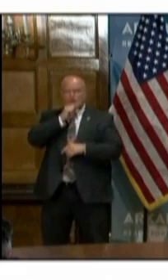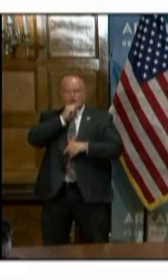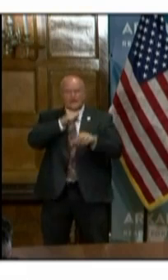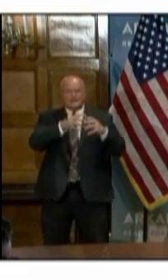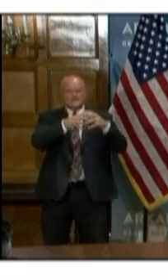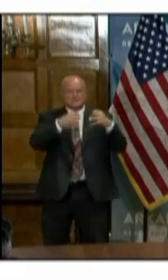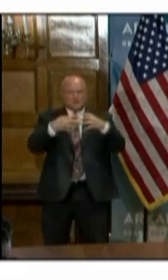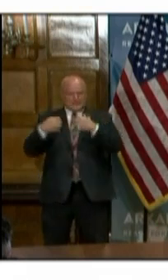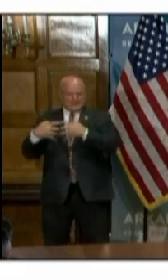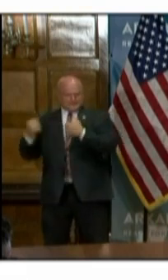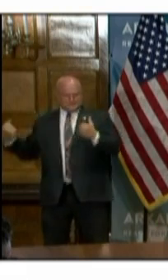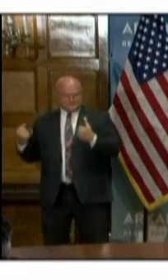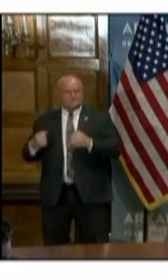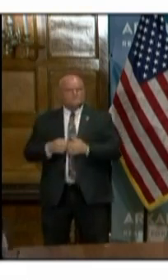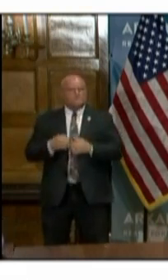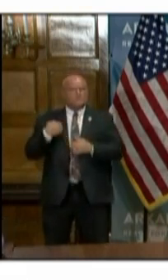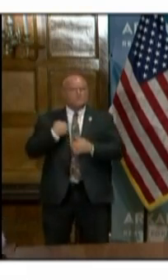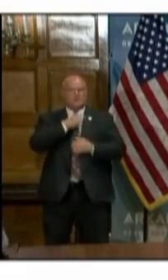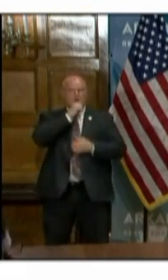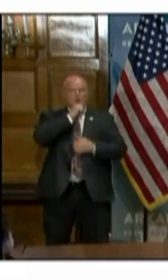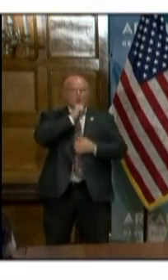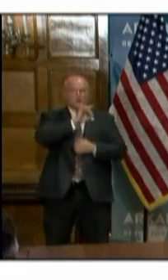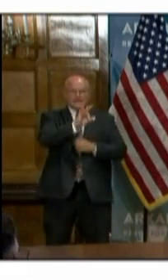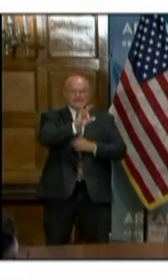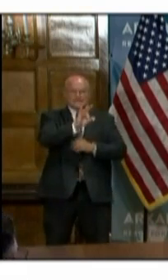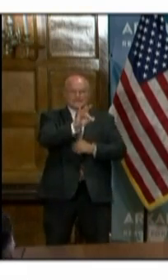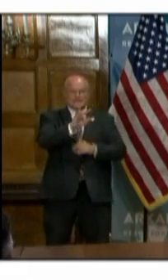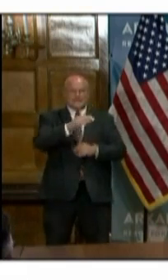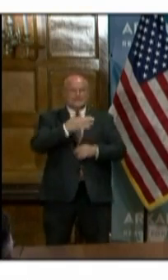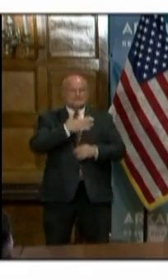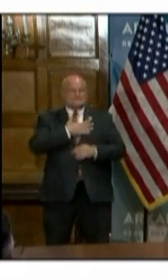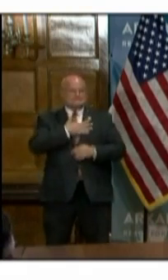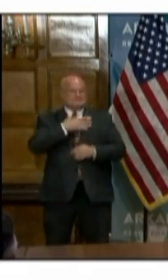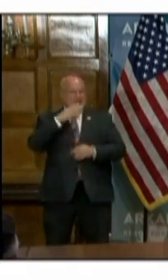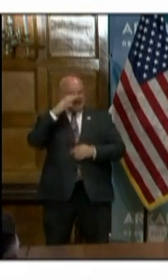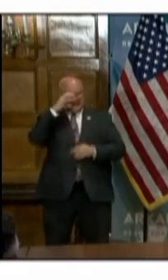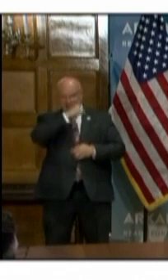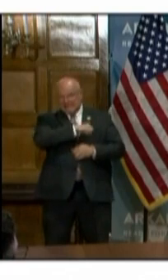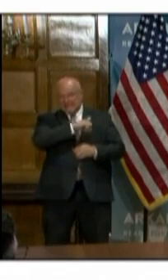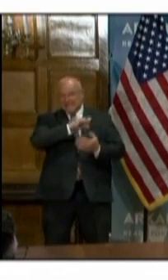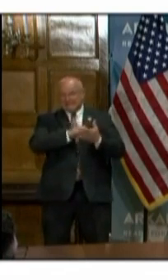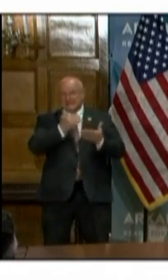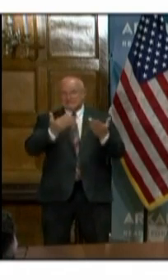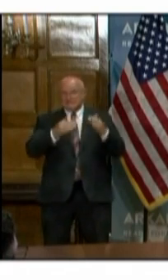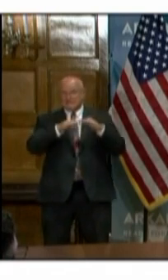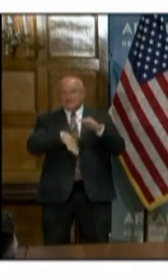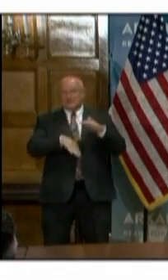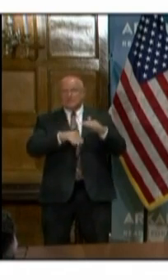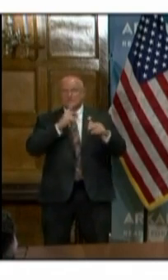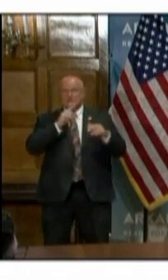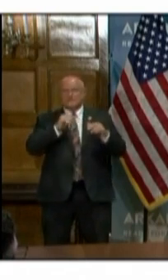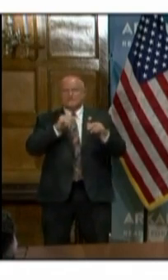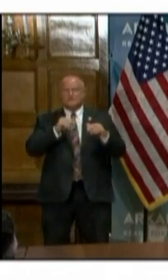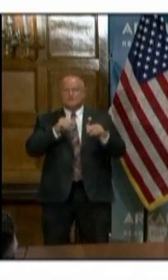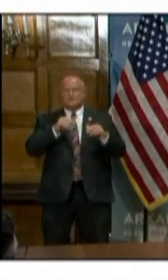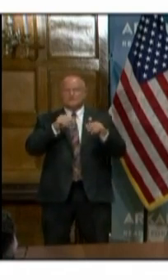Now note, we're starting at 18, but my guess is that it might even be lower if you polled folks under